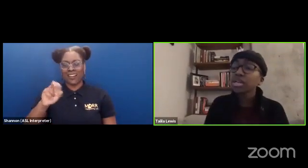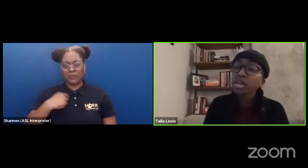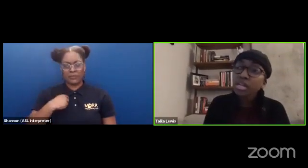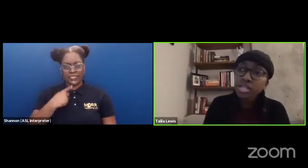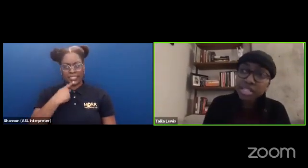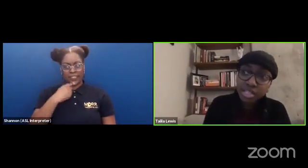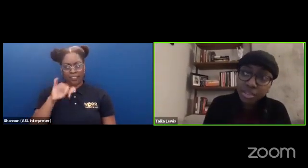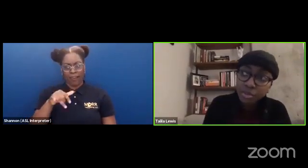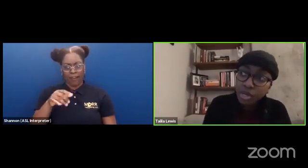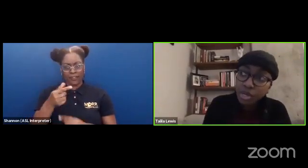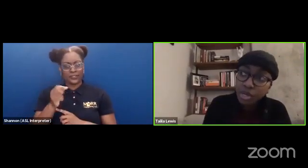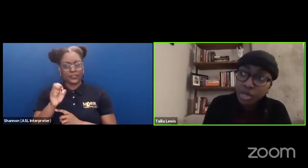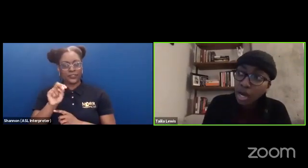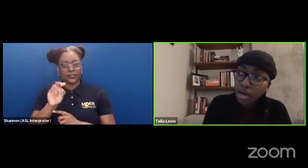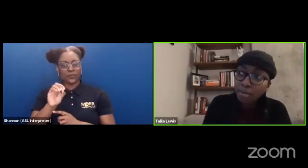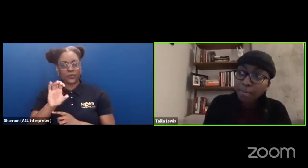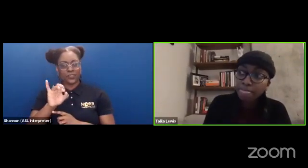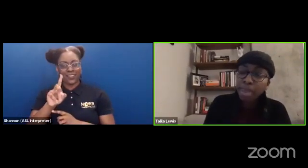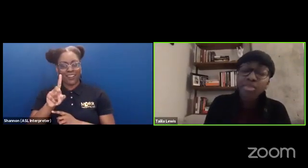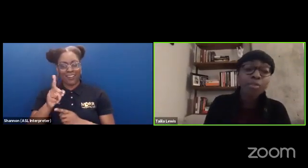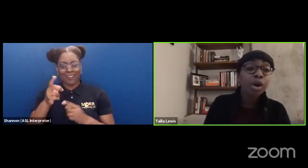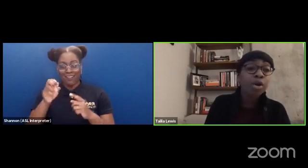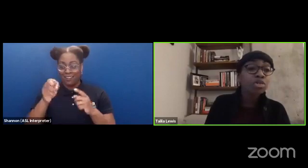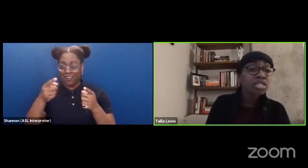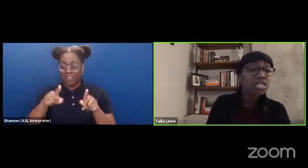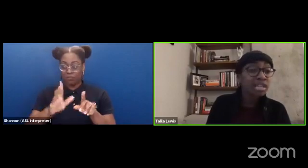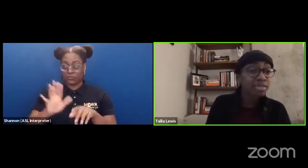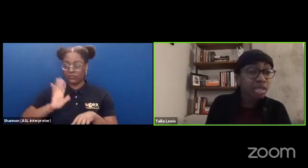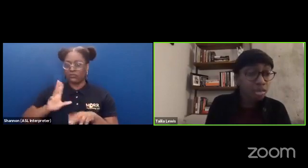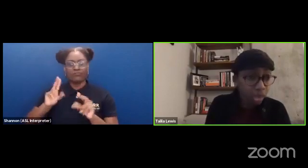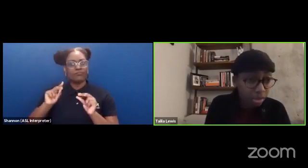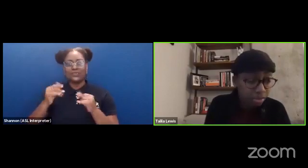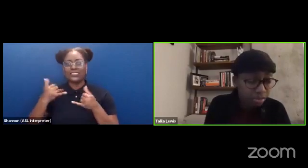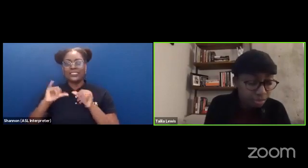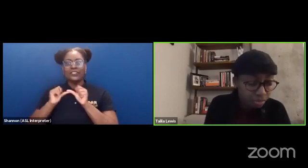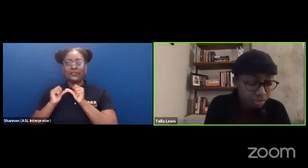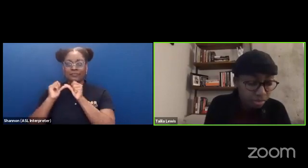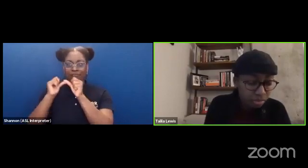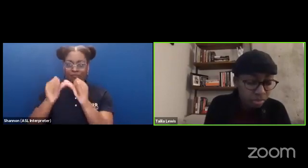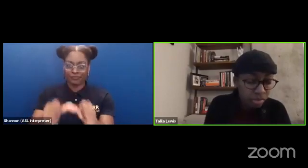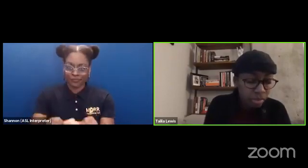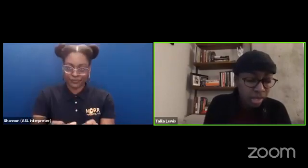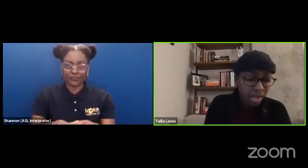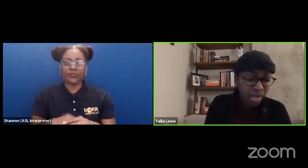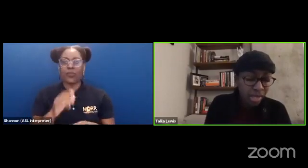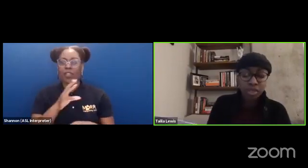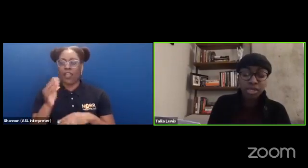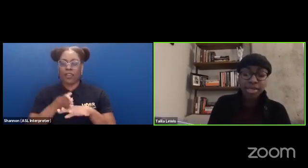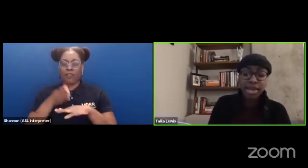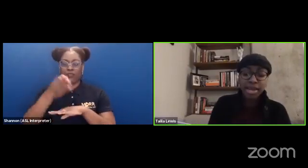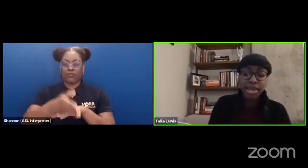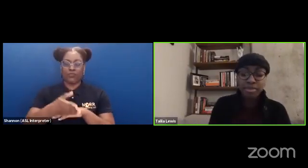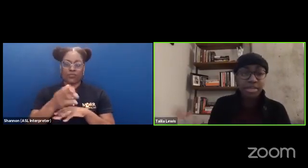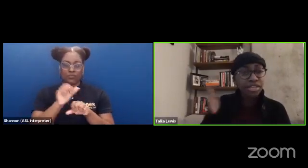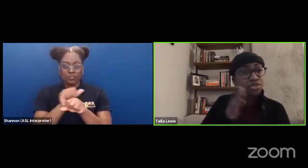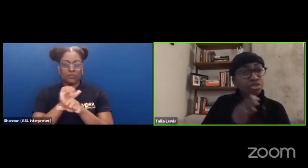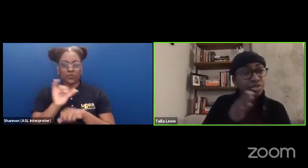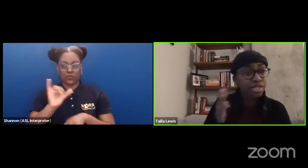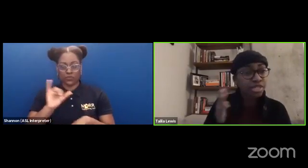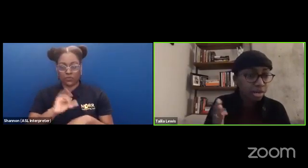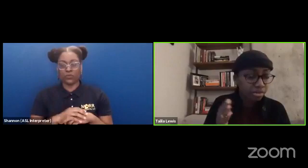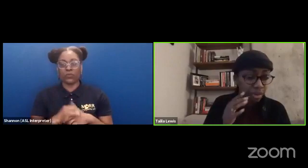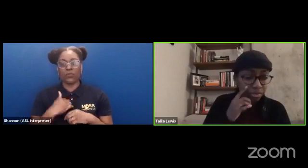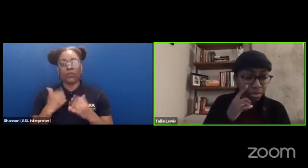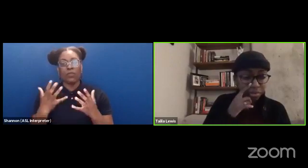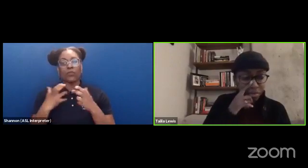genocides continue. And then post-enslavement as well. And I want to name the